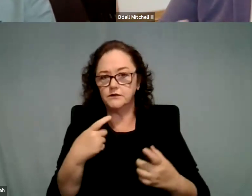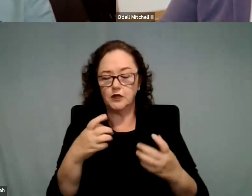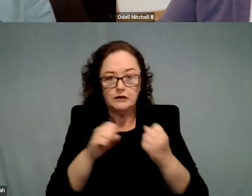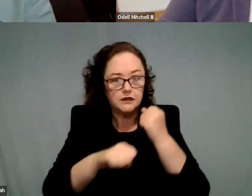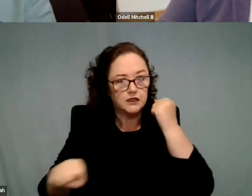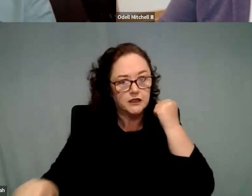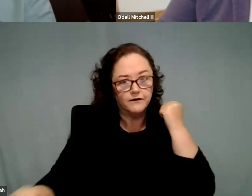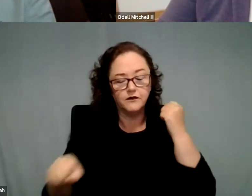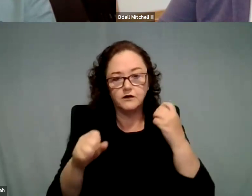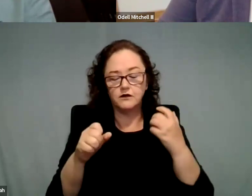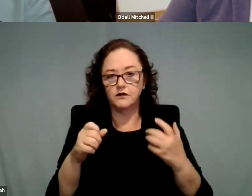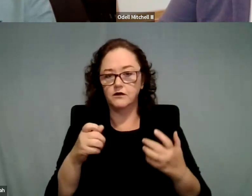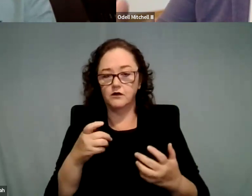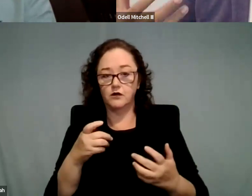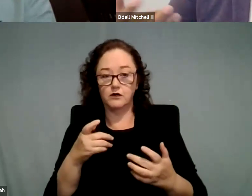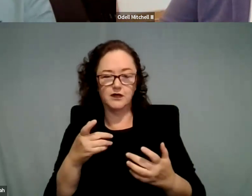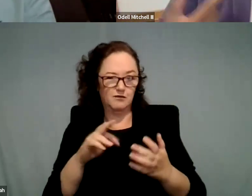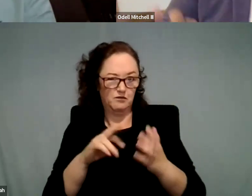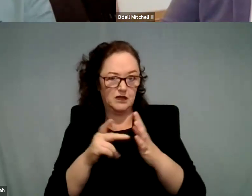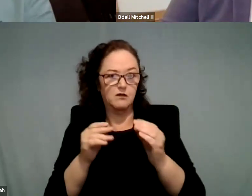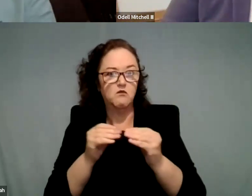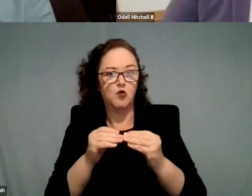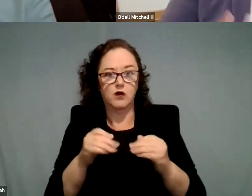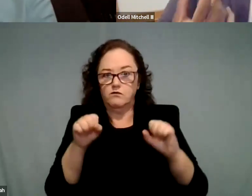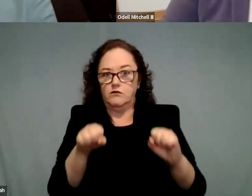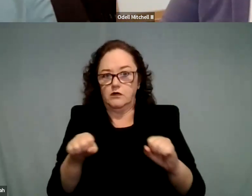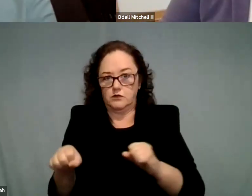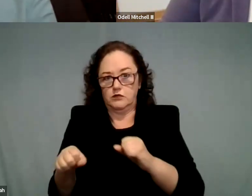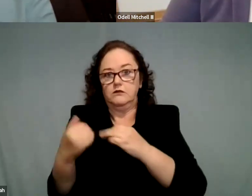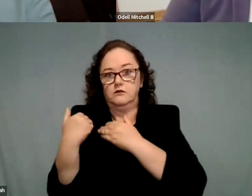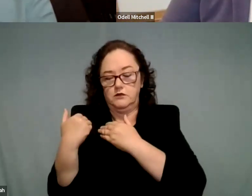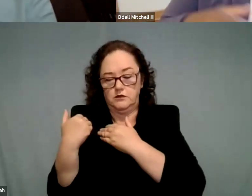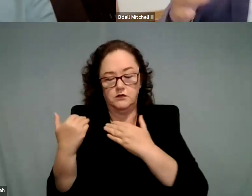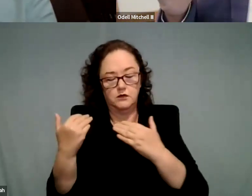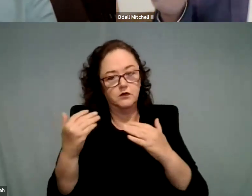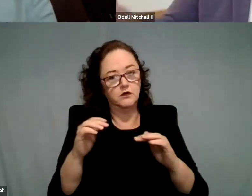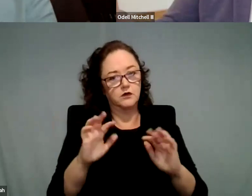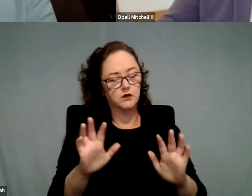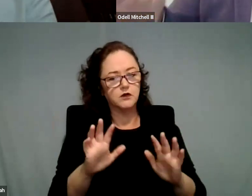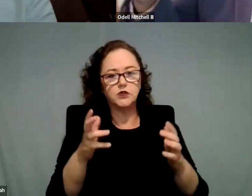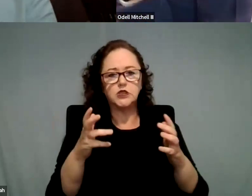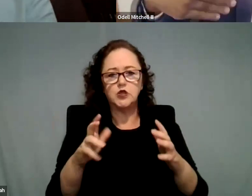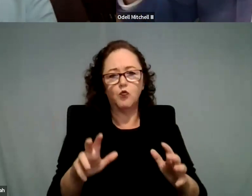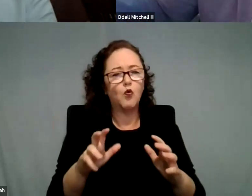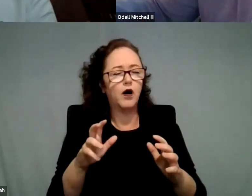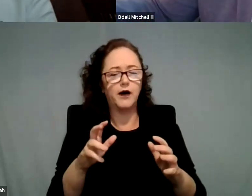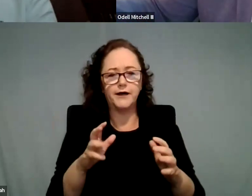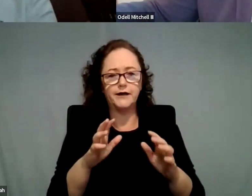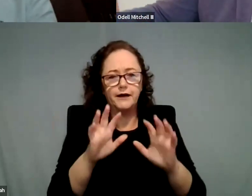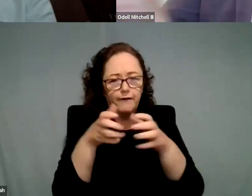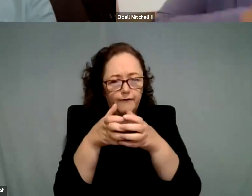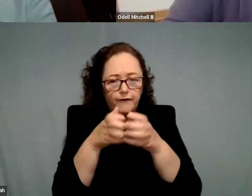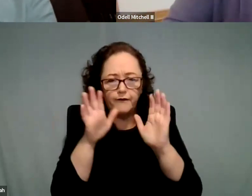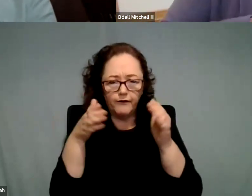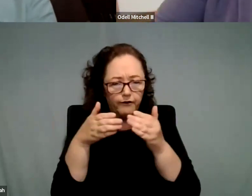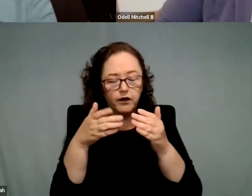more significant the potential liability, the more I say we won't want to do this in a vacuum. We want to make sure that what we're talking about and what we're agreeing to